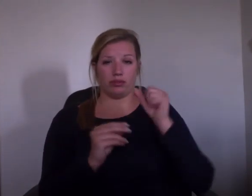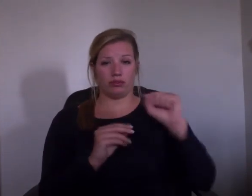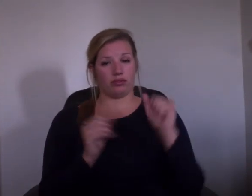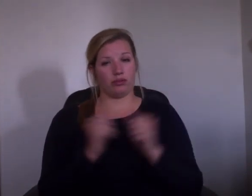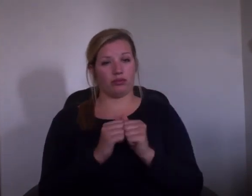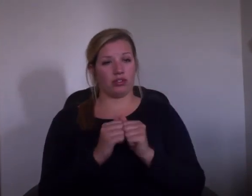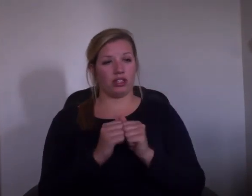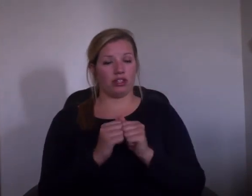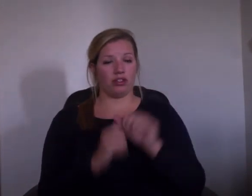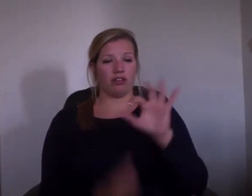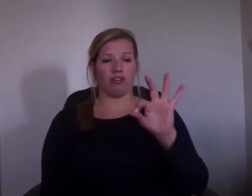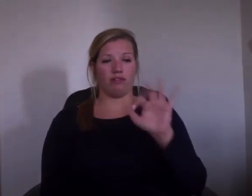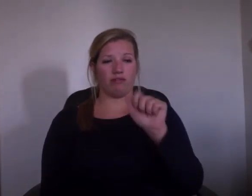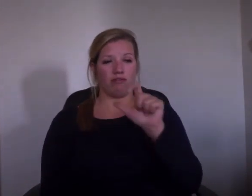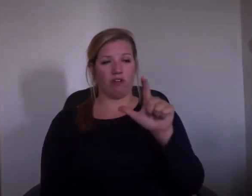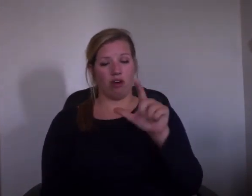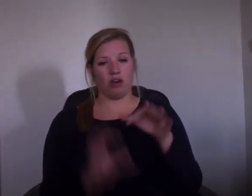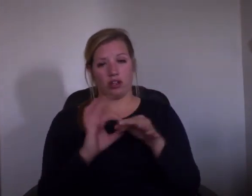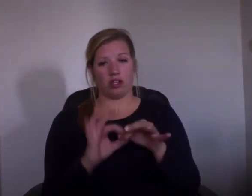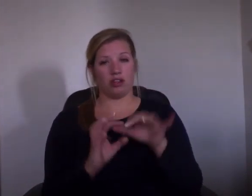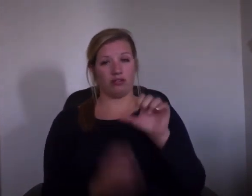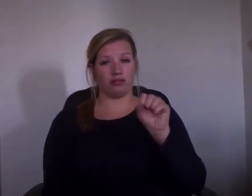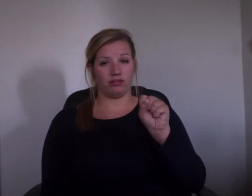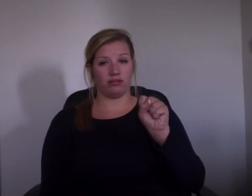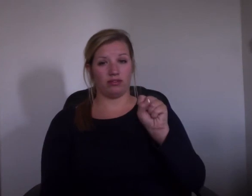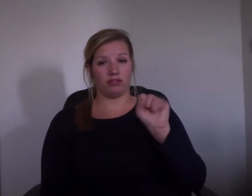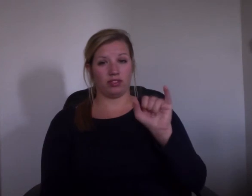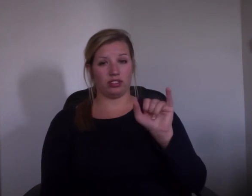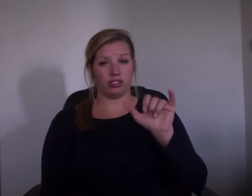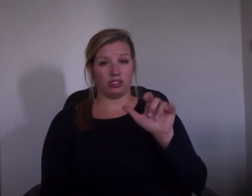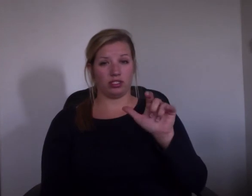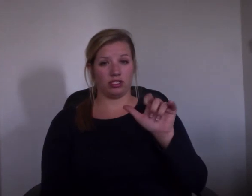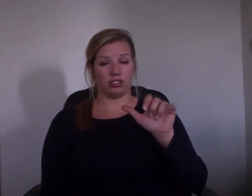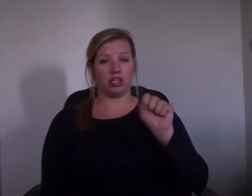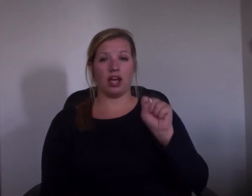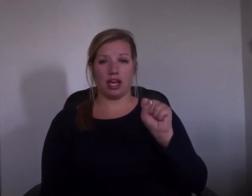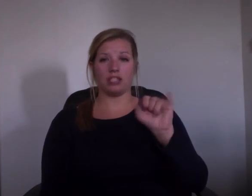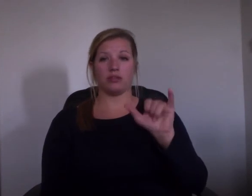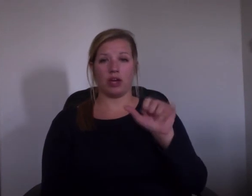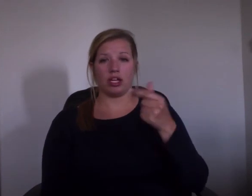Saigon, where the last U.S. forces completely withdraw